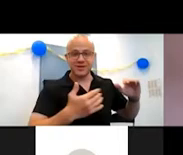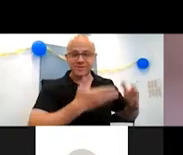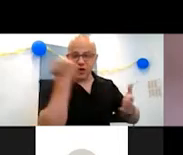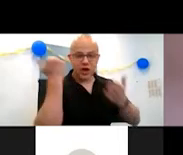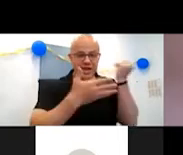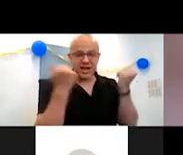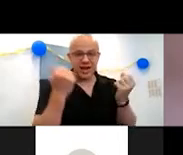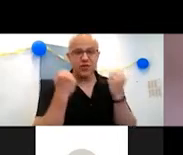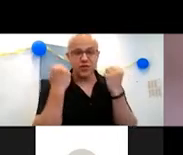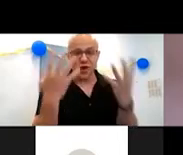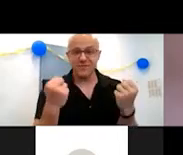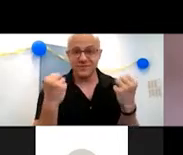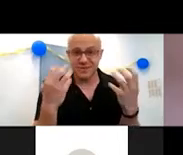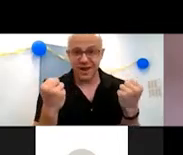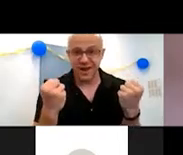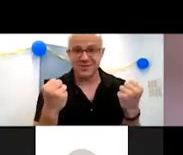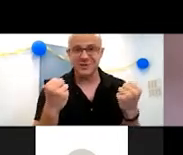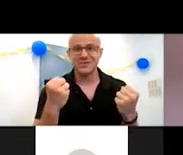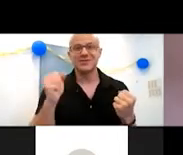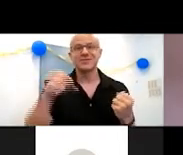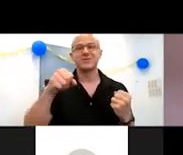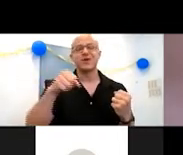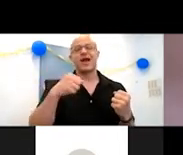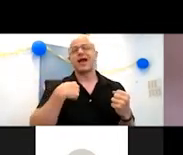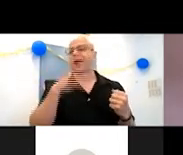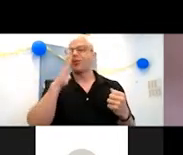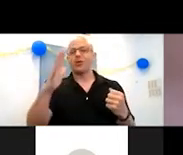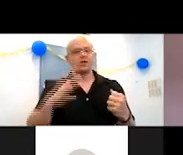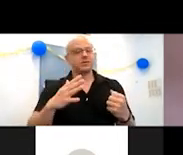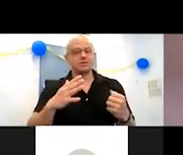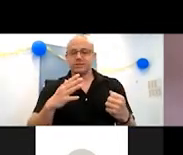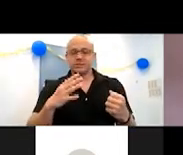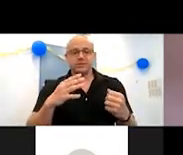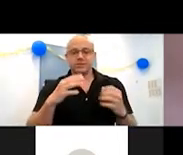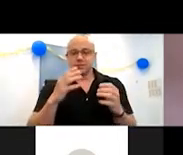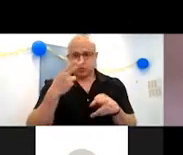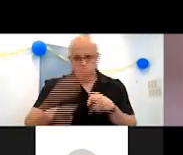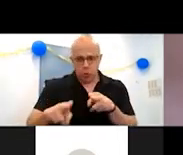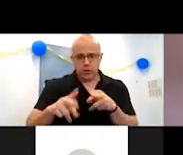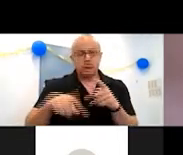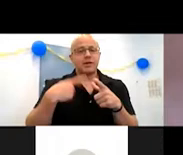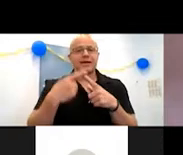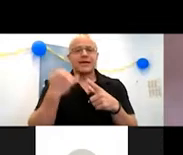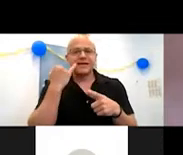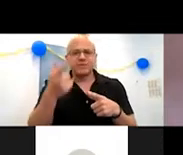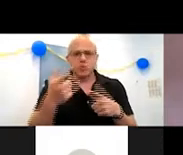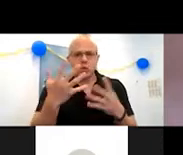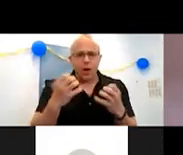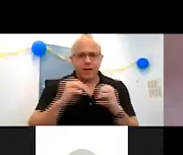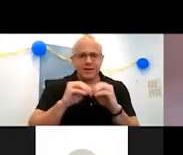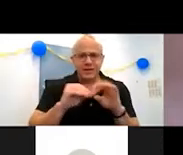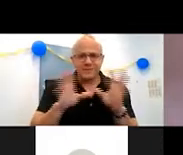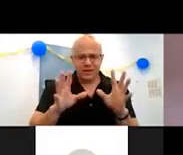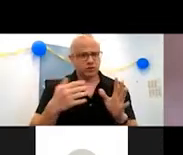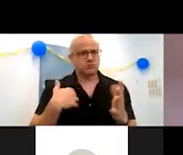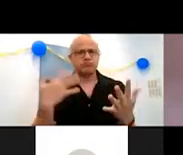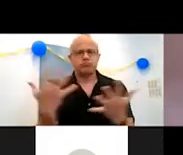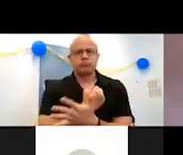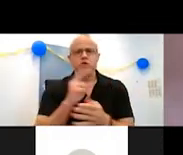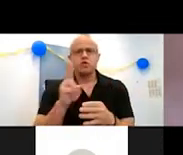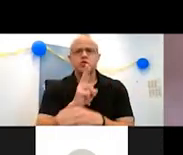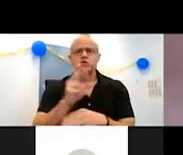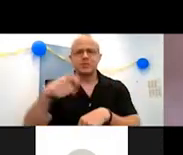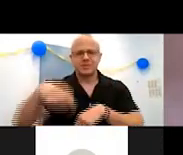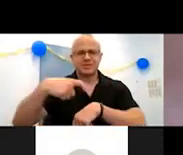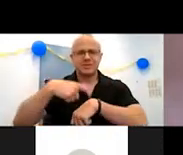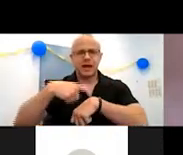and it'll be way too much. And you'll forget so much of your signs. So it's